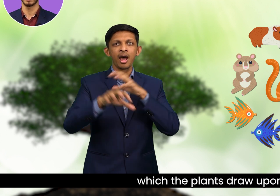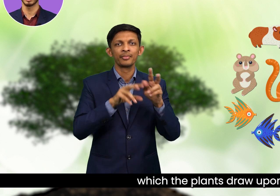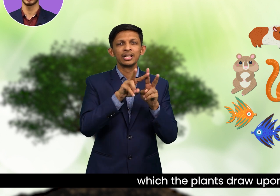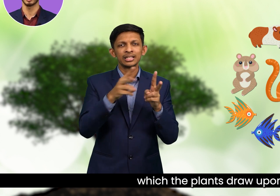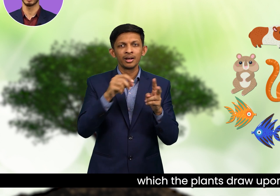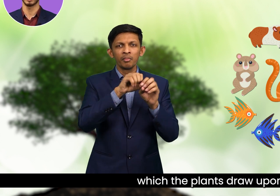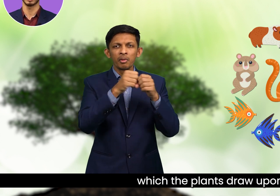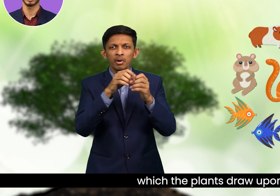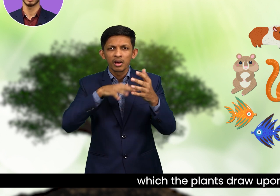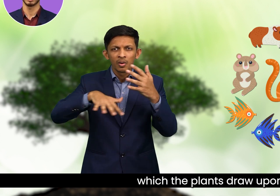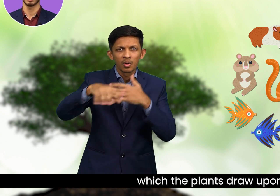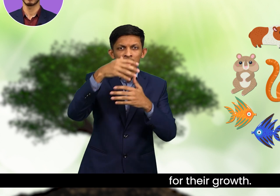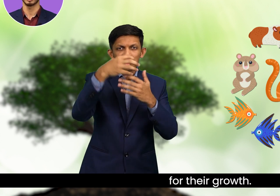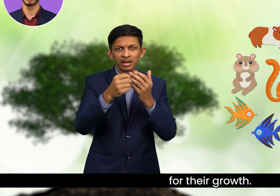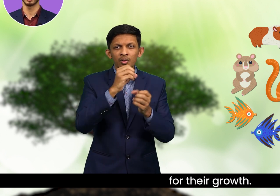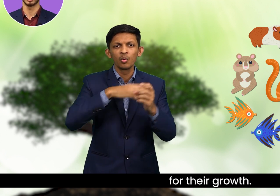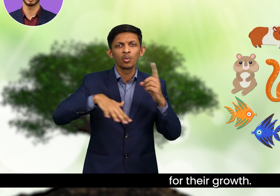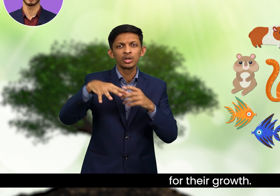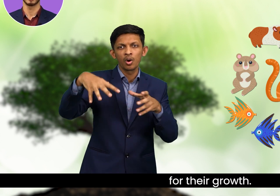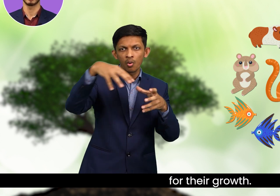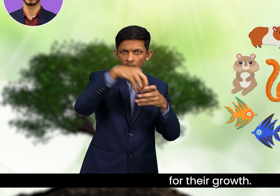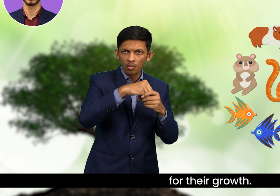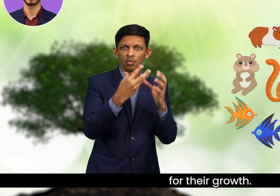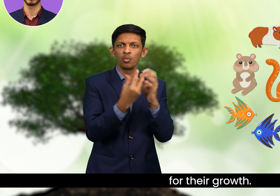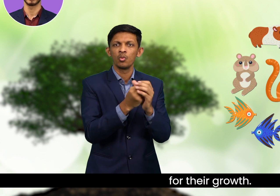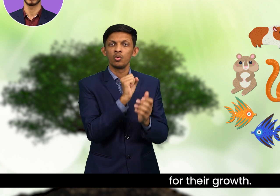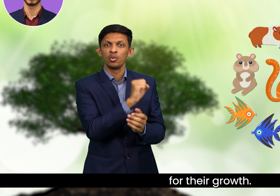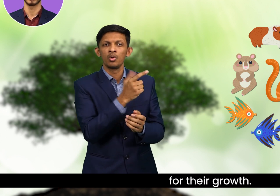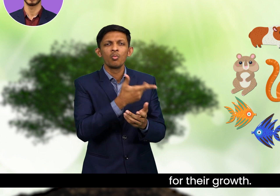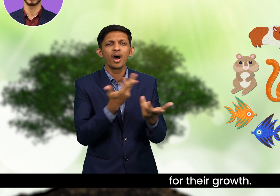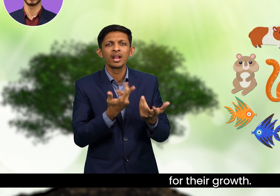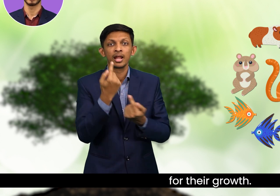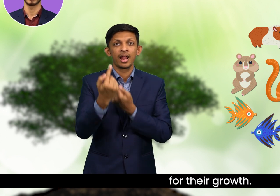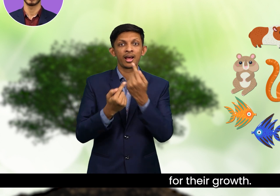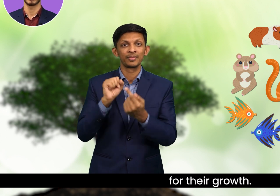which the plants draw upon for their growth.